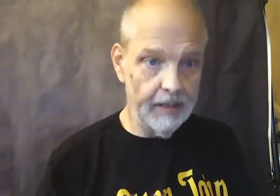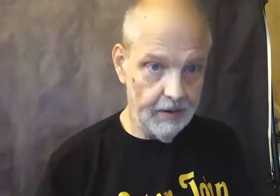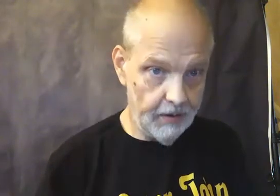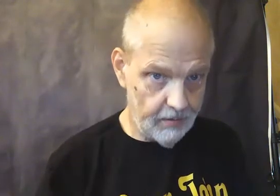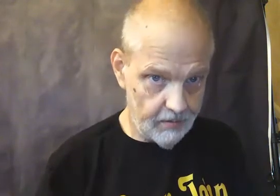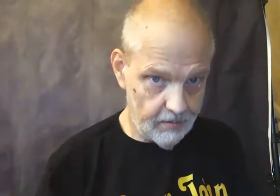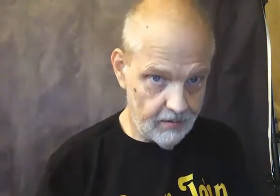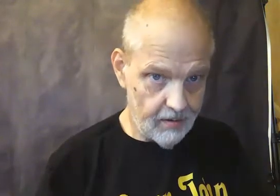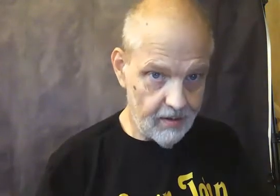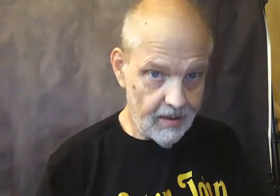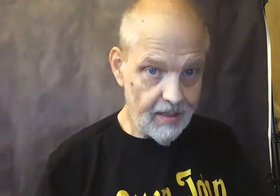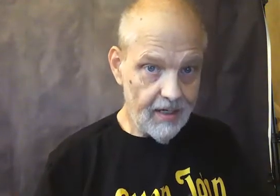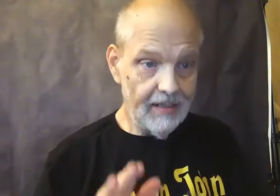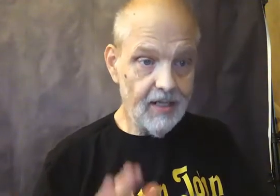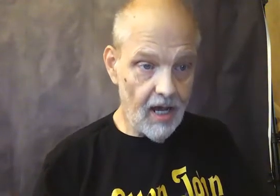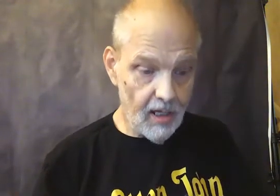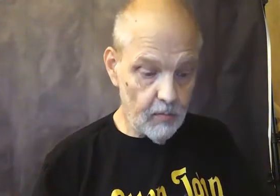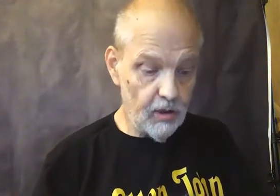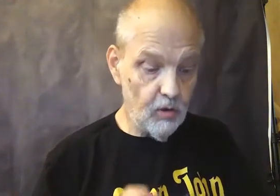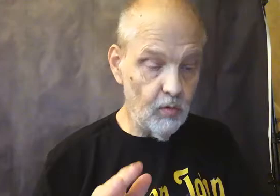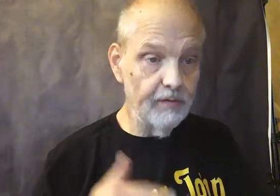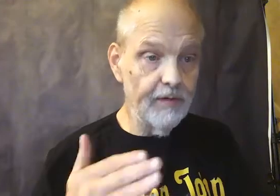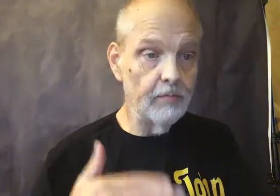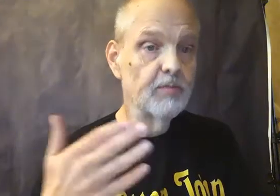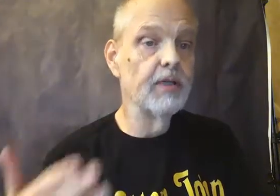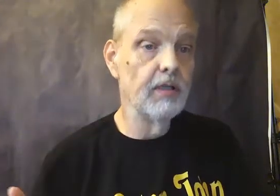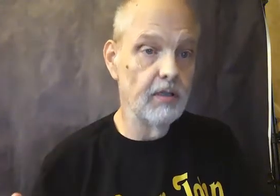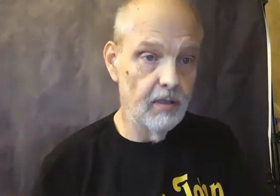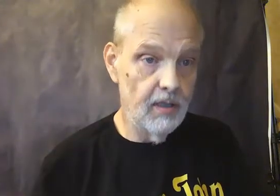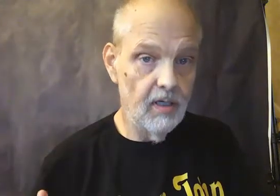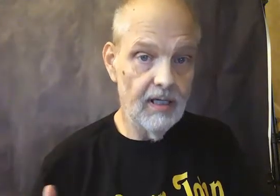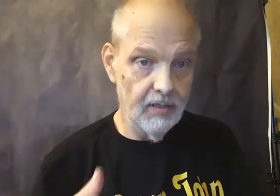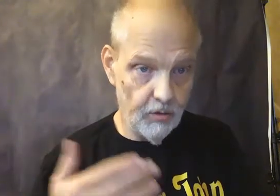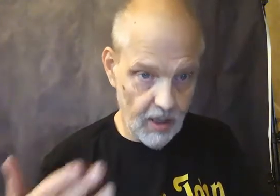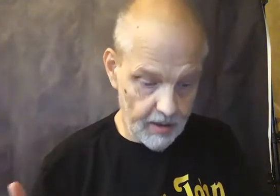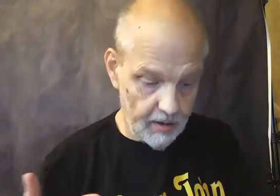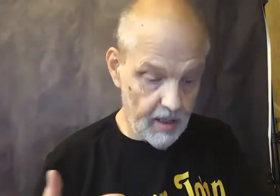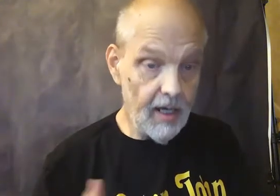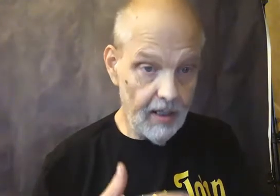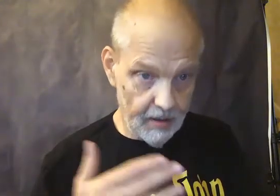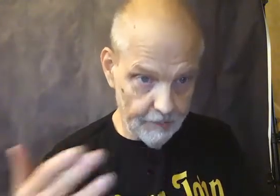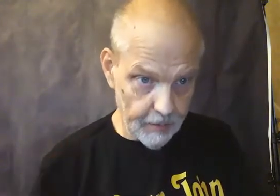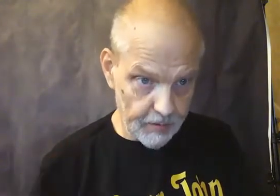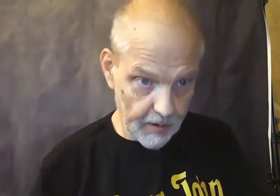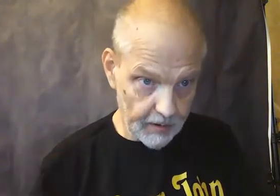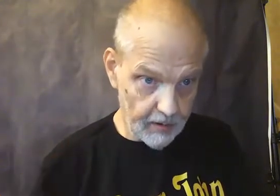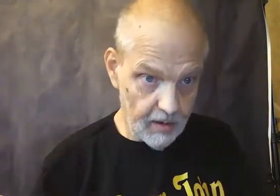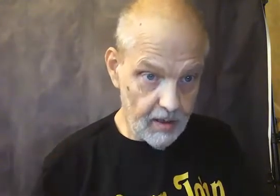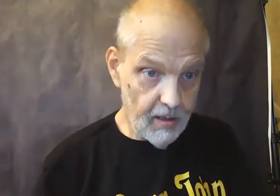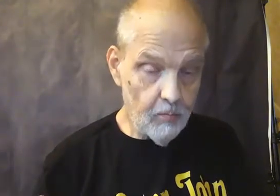quickly. In time, you will develop speed in your signing and in your finger spelling,